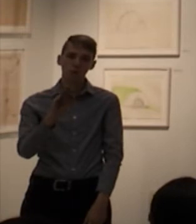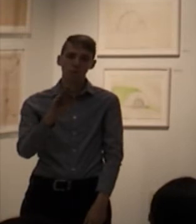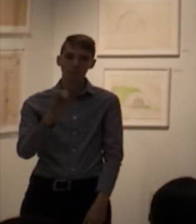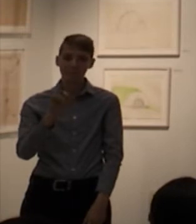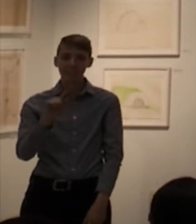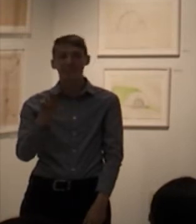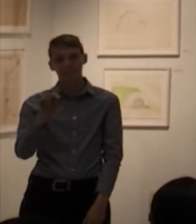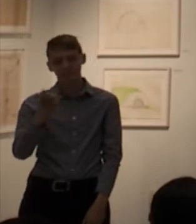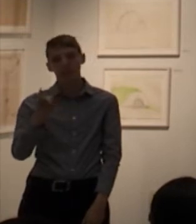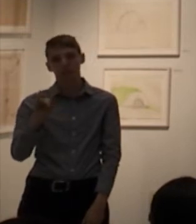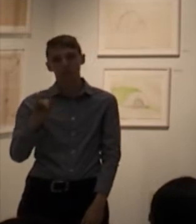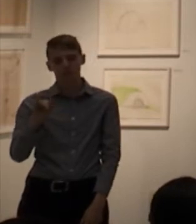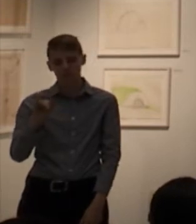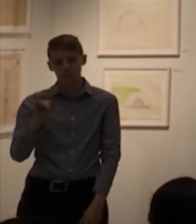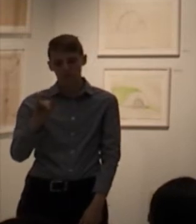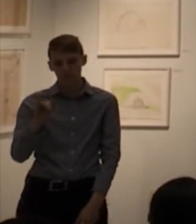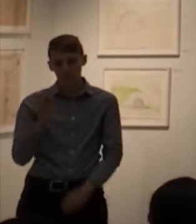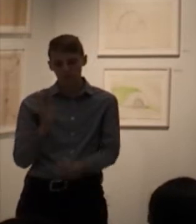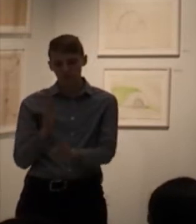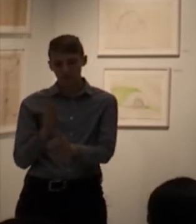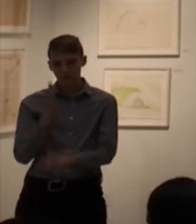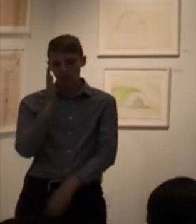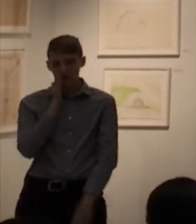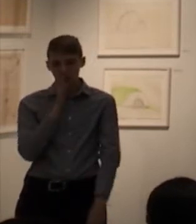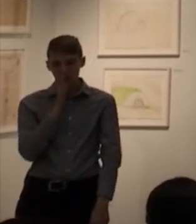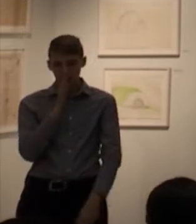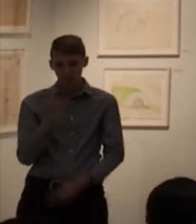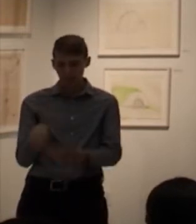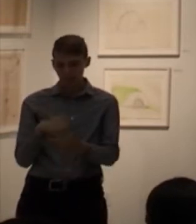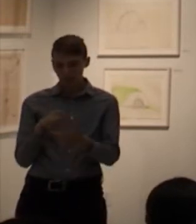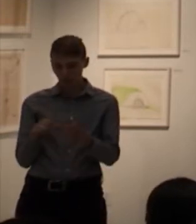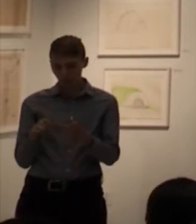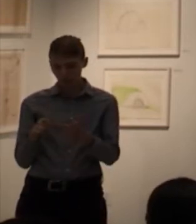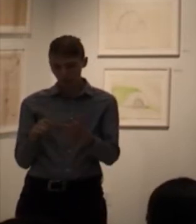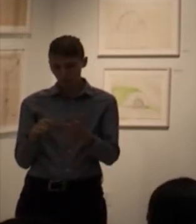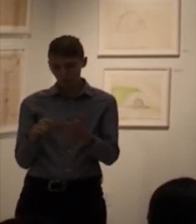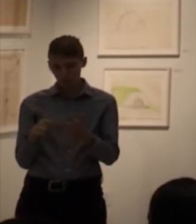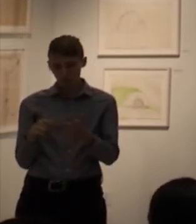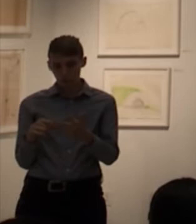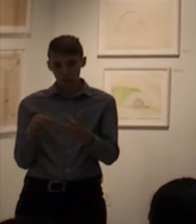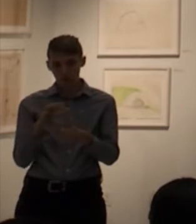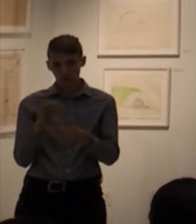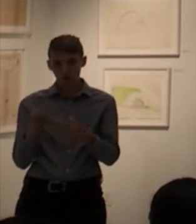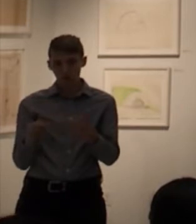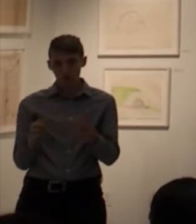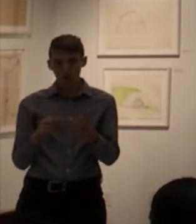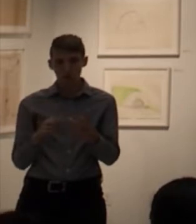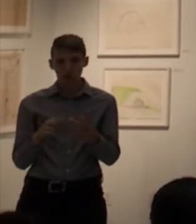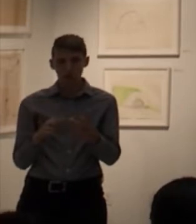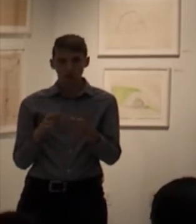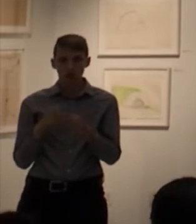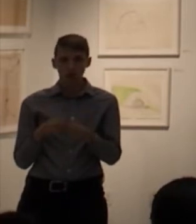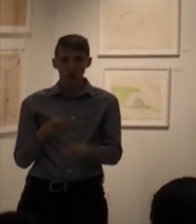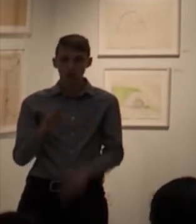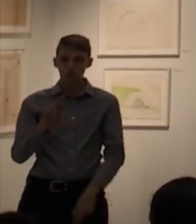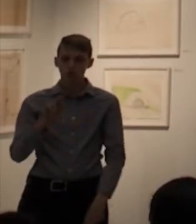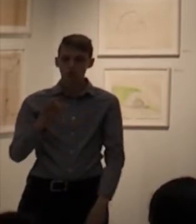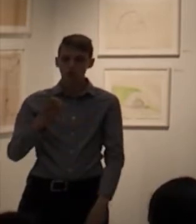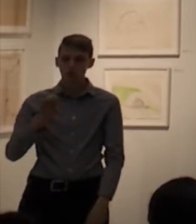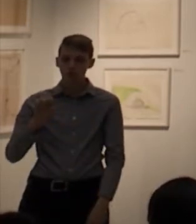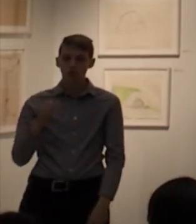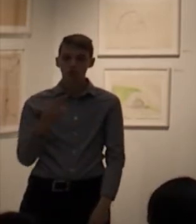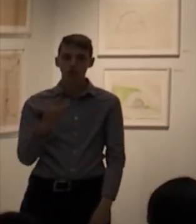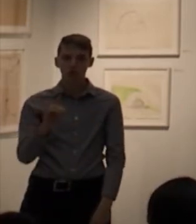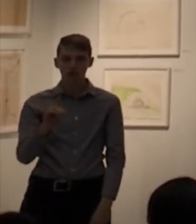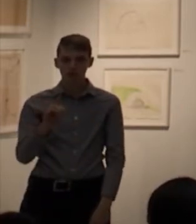chose Mario Bellini. The third level of design that I would do is, and I call it Richard Sapper, which would be